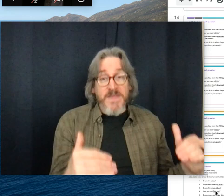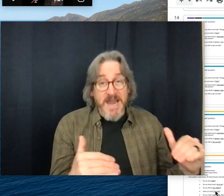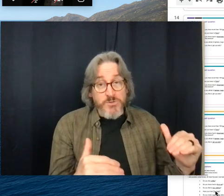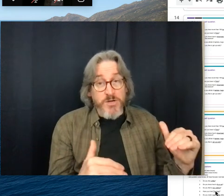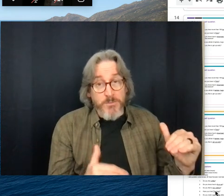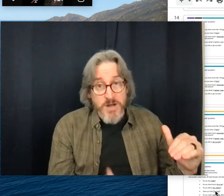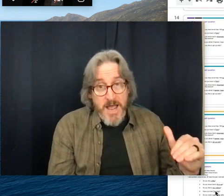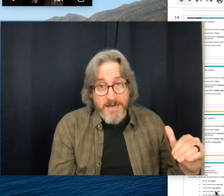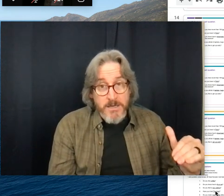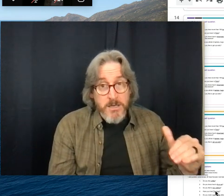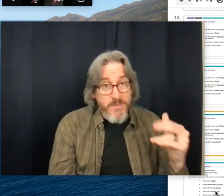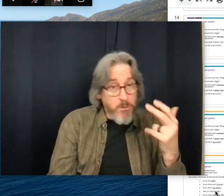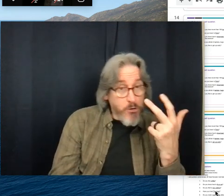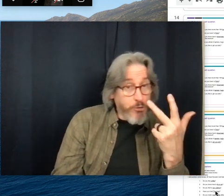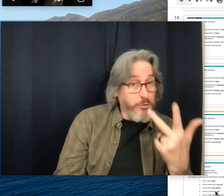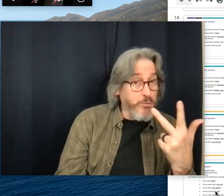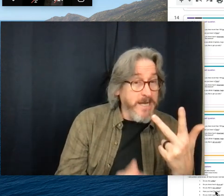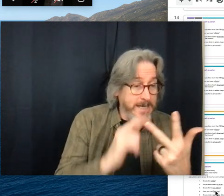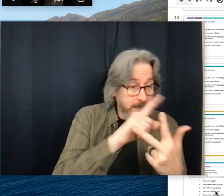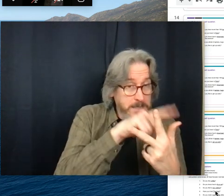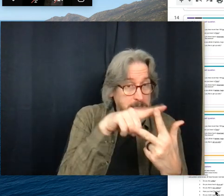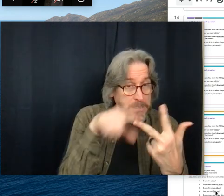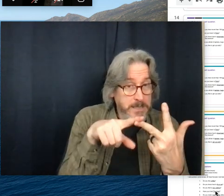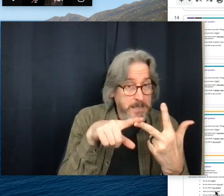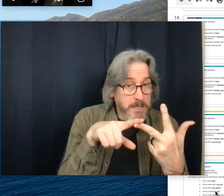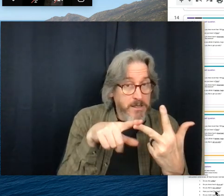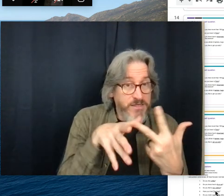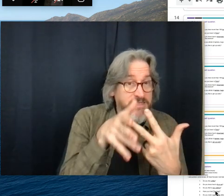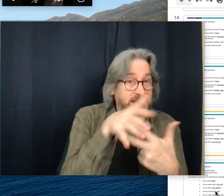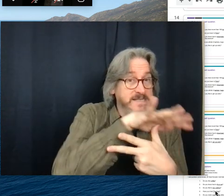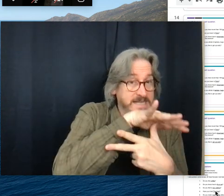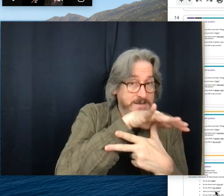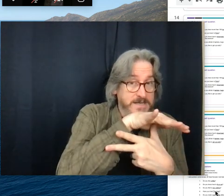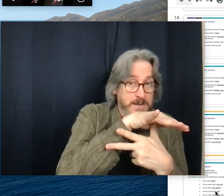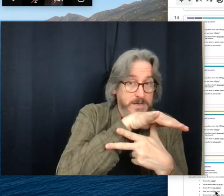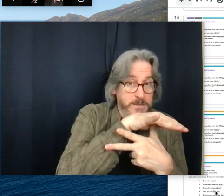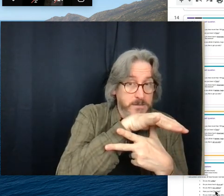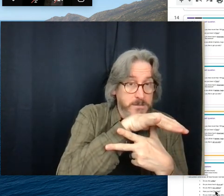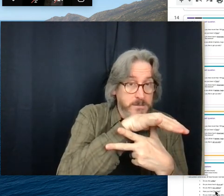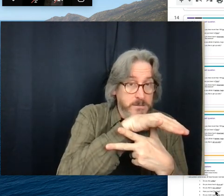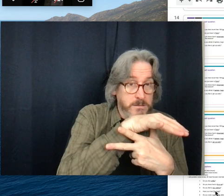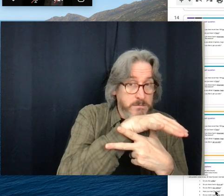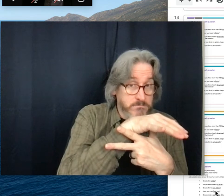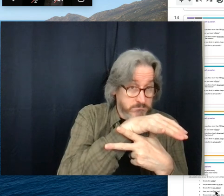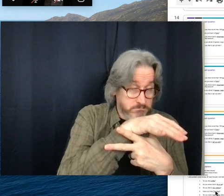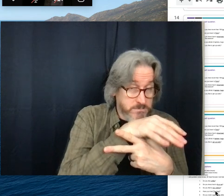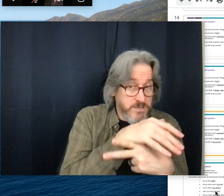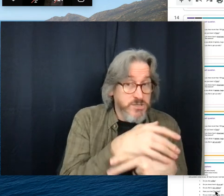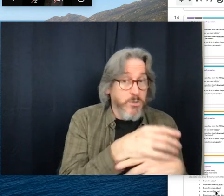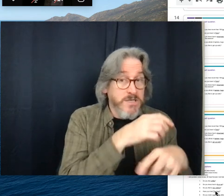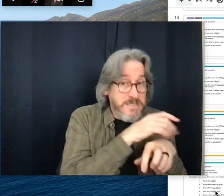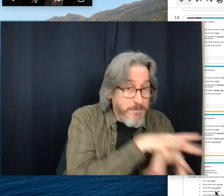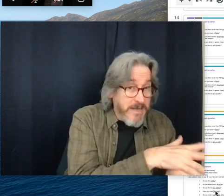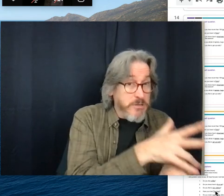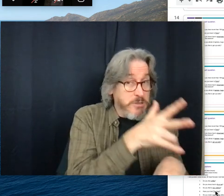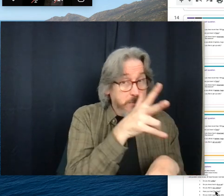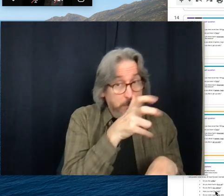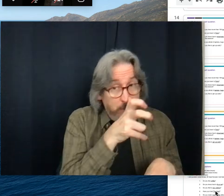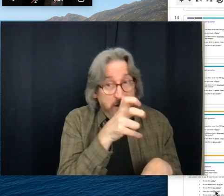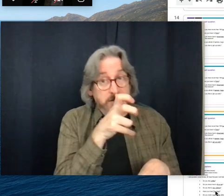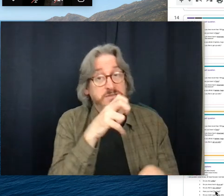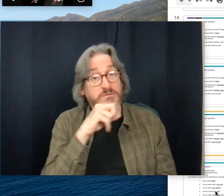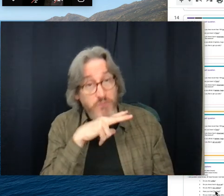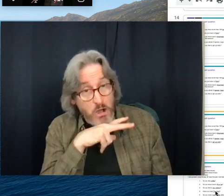and then the next one, number 9, there are 3 things in the topic. So